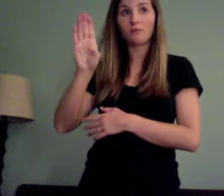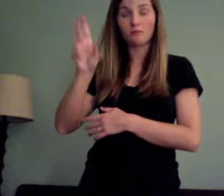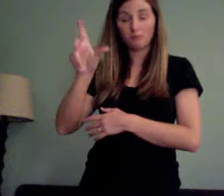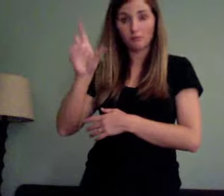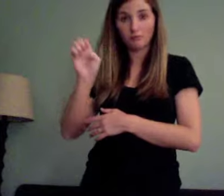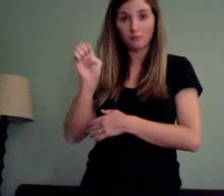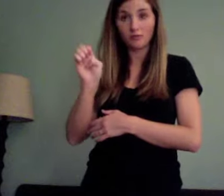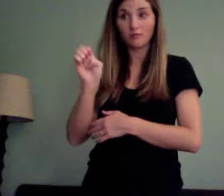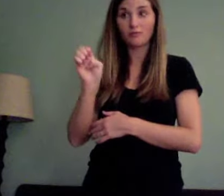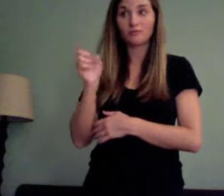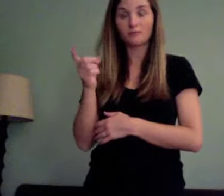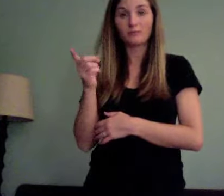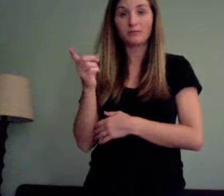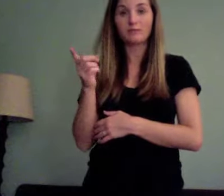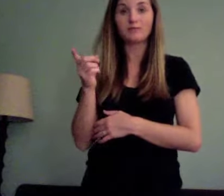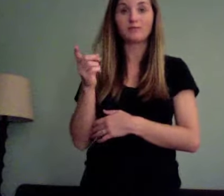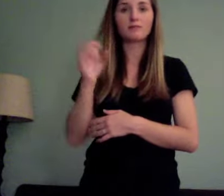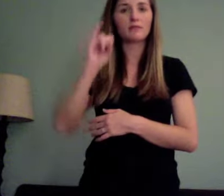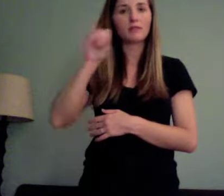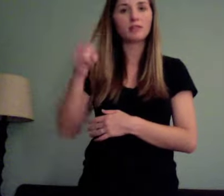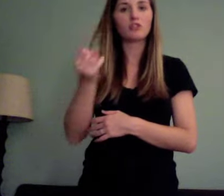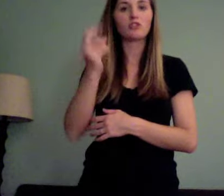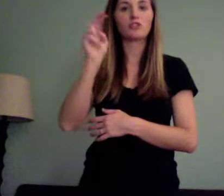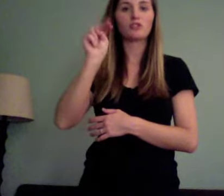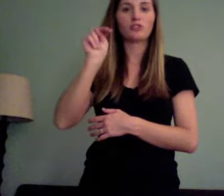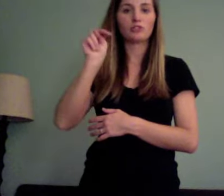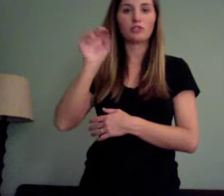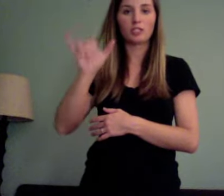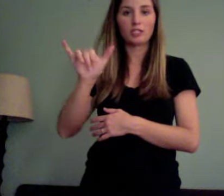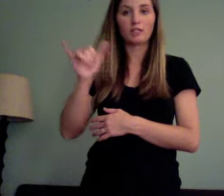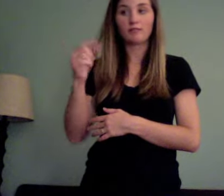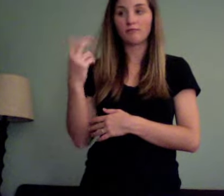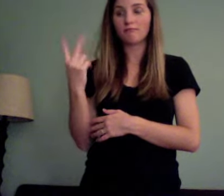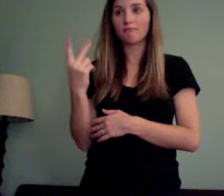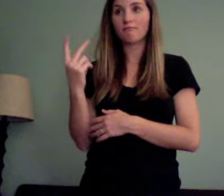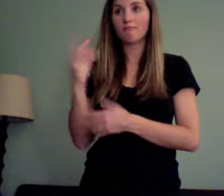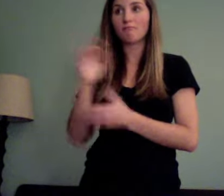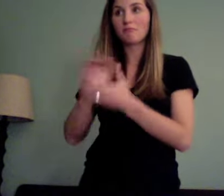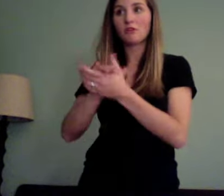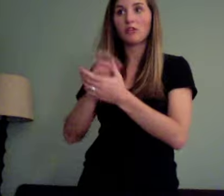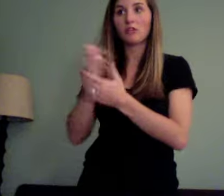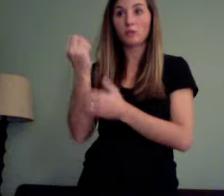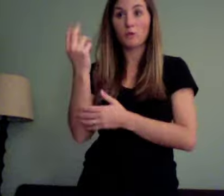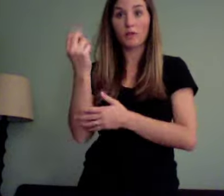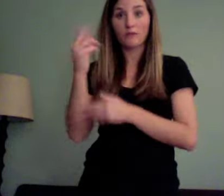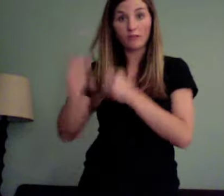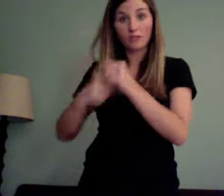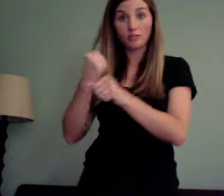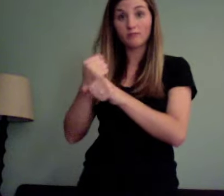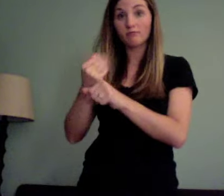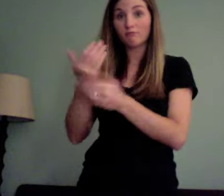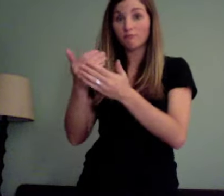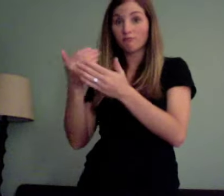we've been married now 12 years. Before we were married, dated seven years. I remember when we